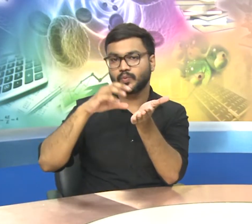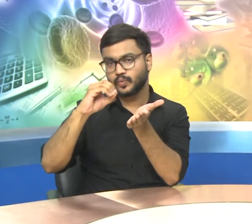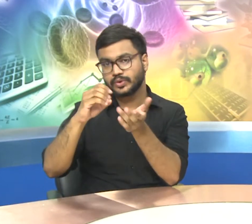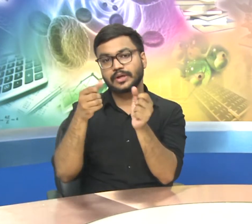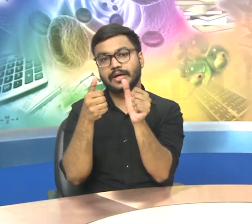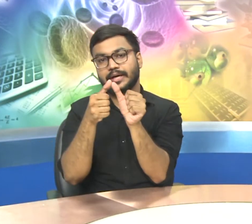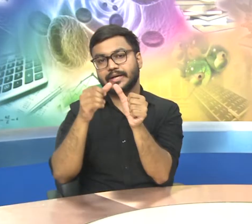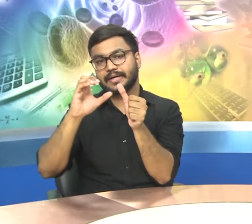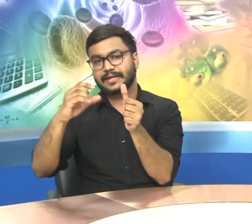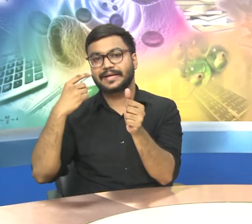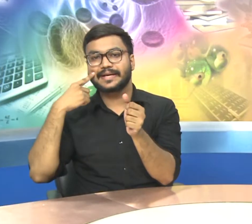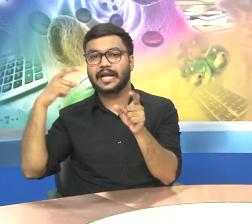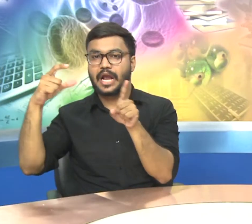acids,